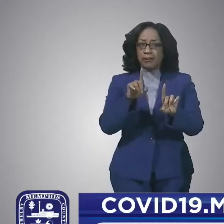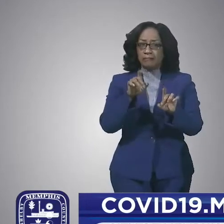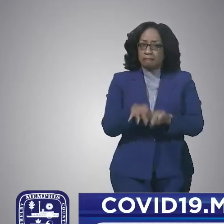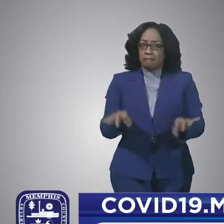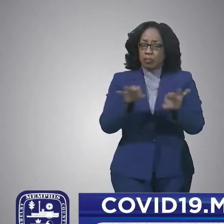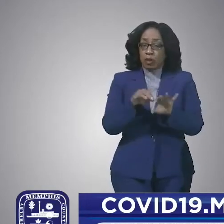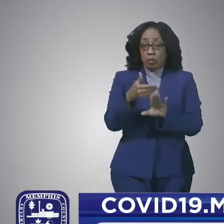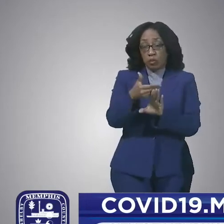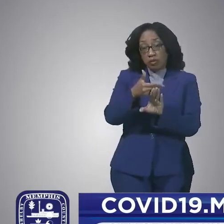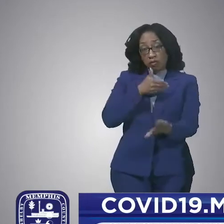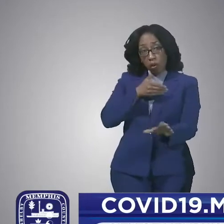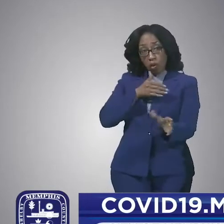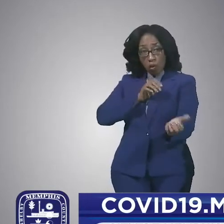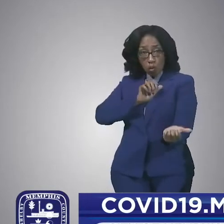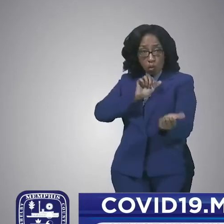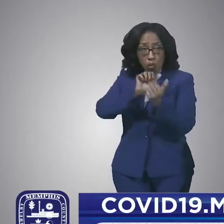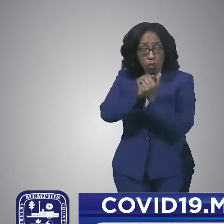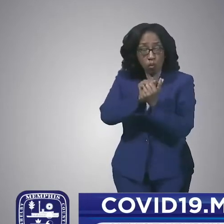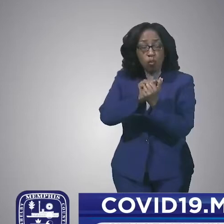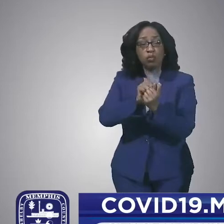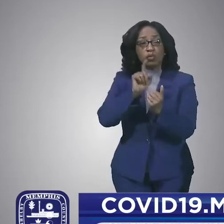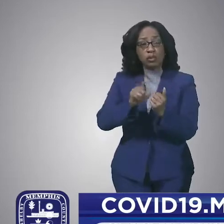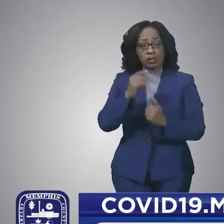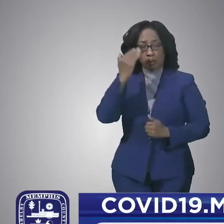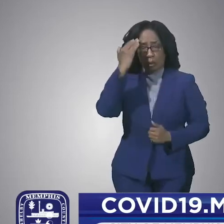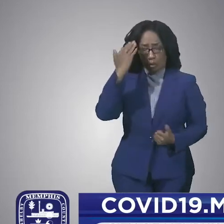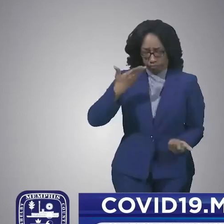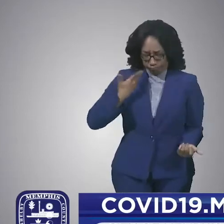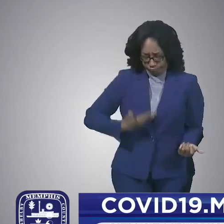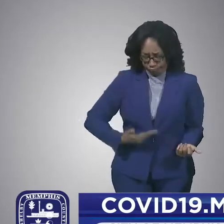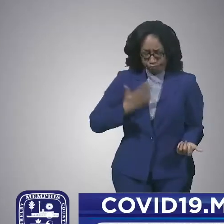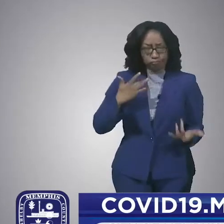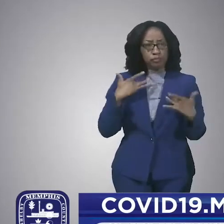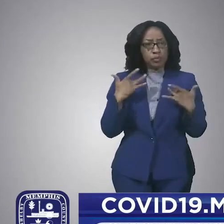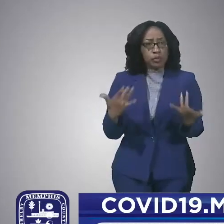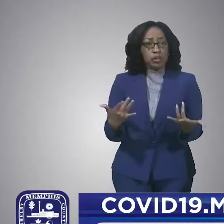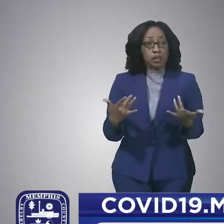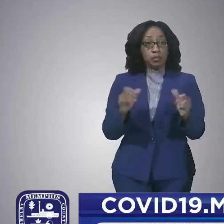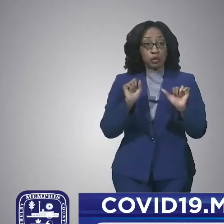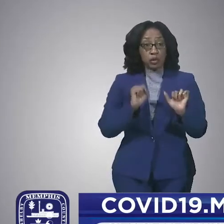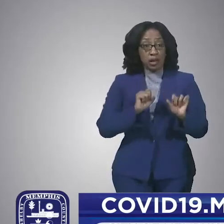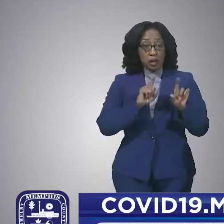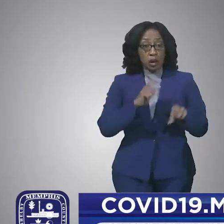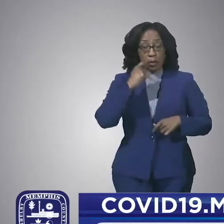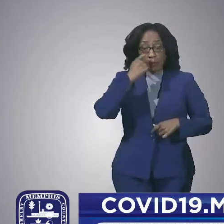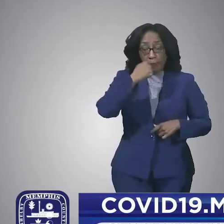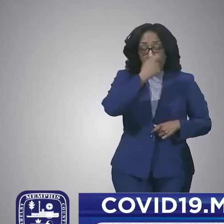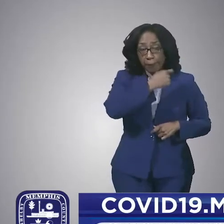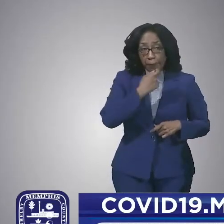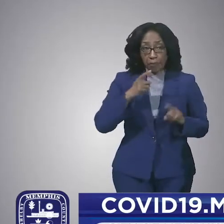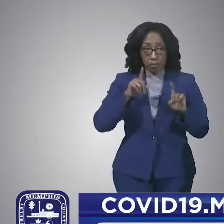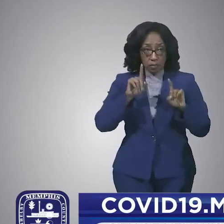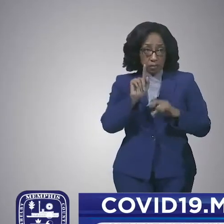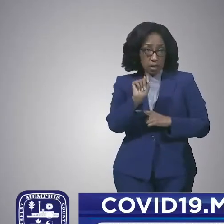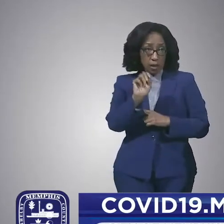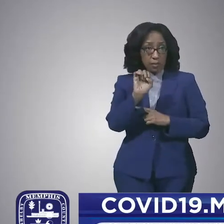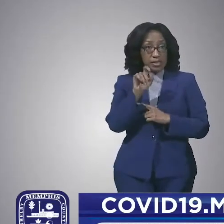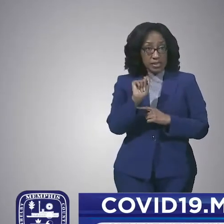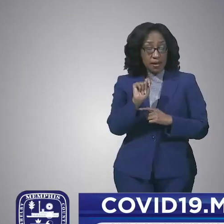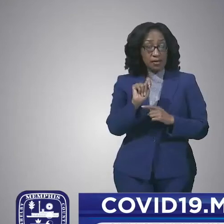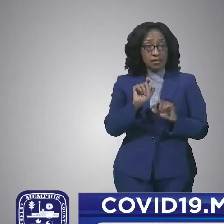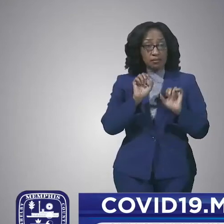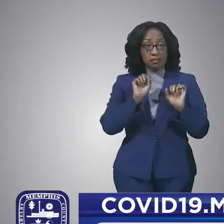status before you get together. We have lots of testing capacity, whether it's through a private provider or through one of the many public testing